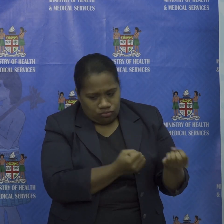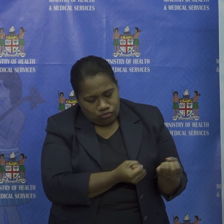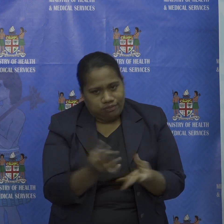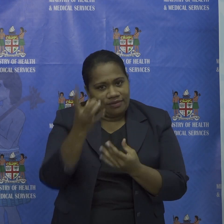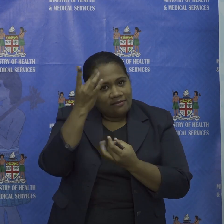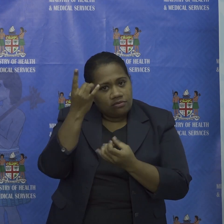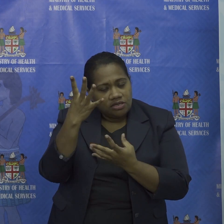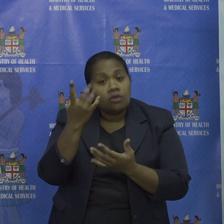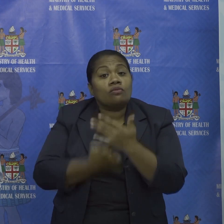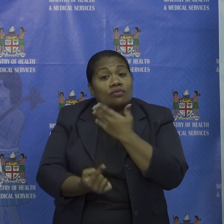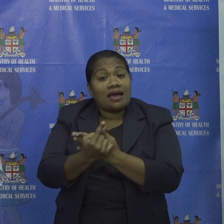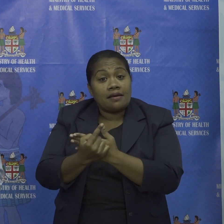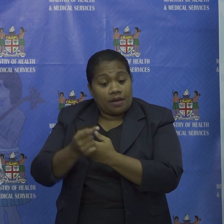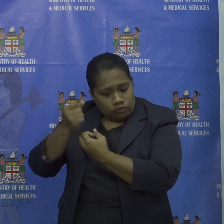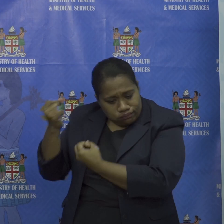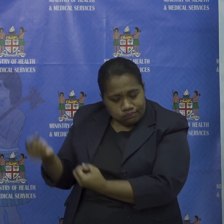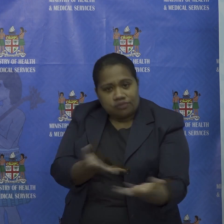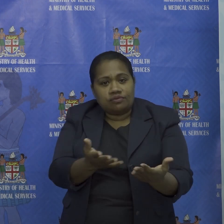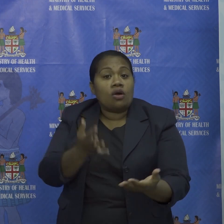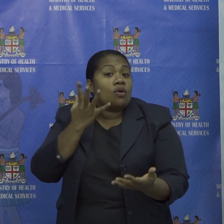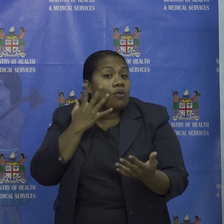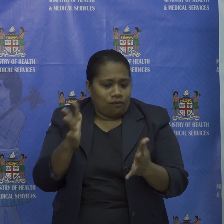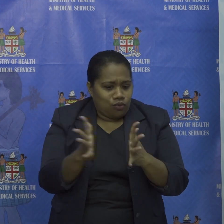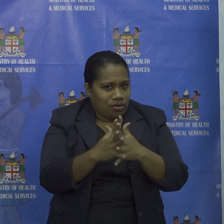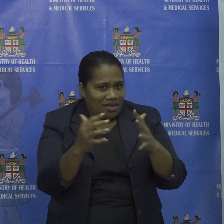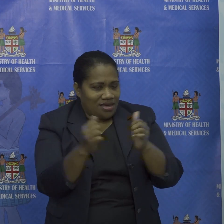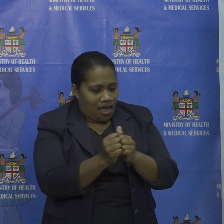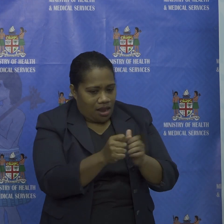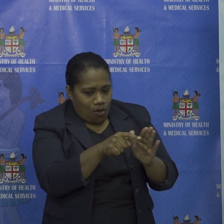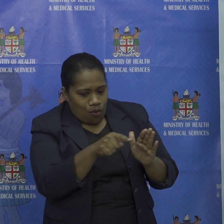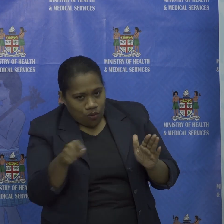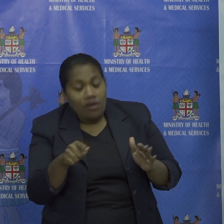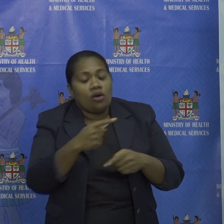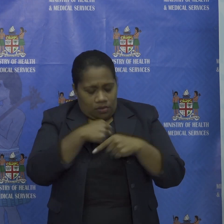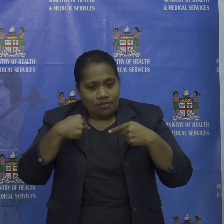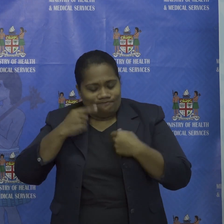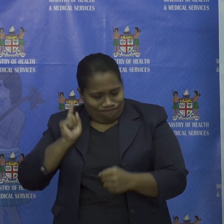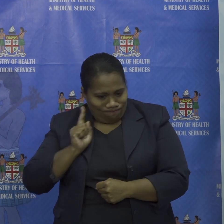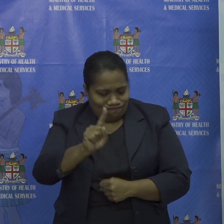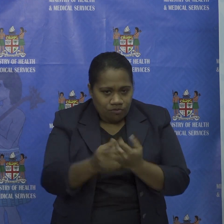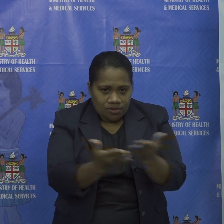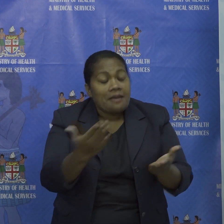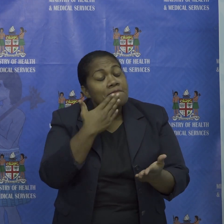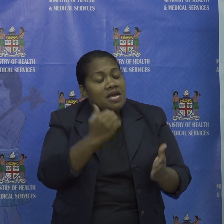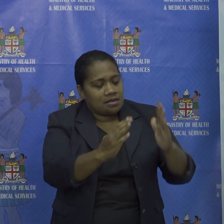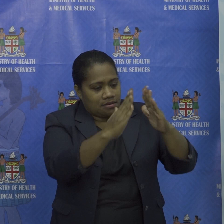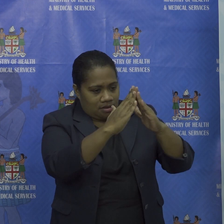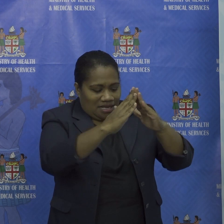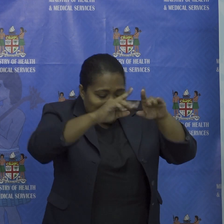Deliveries will be scheduled throughout the course of the weekend, and we will come to you, so there's no need to leave your home.